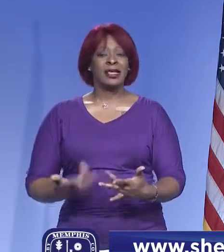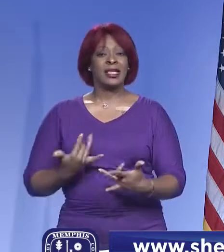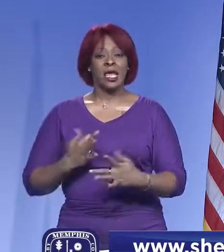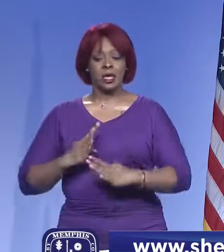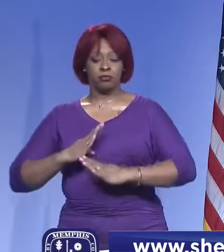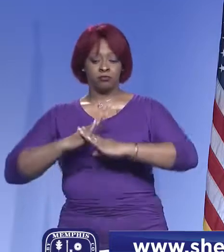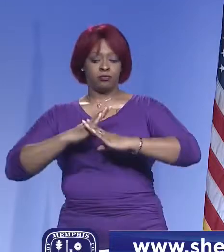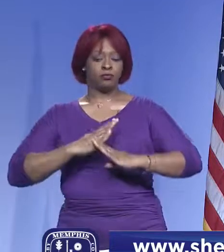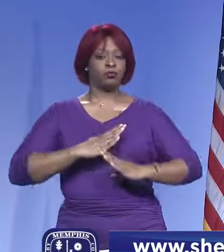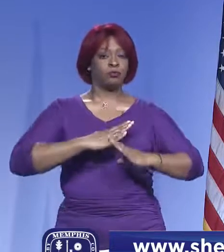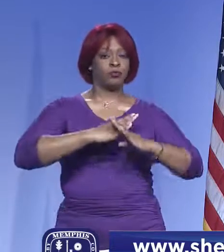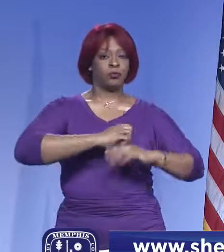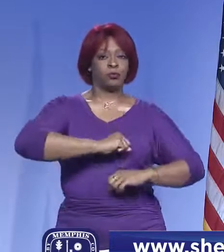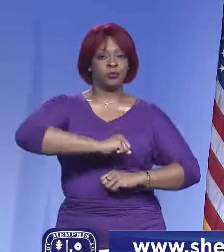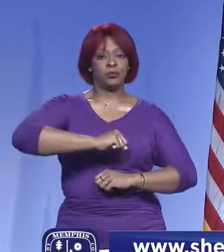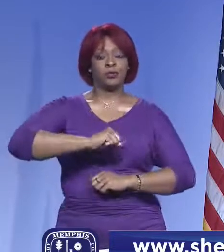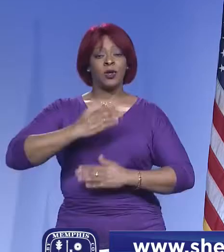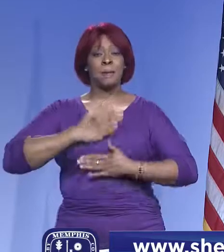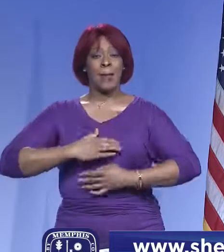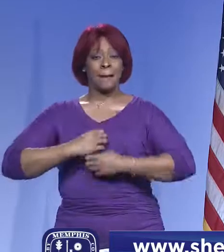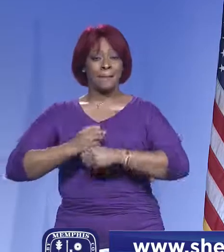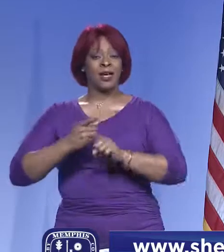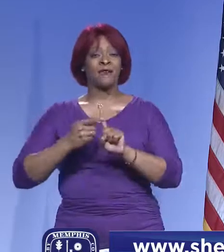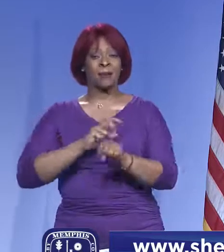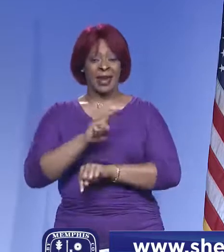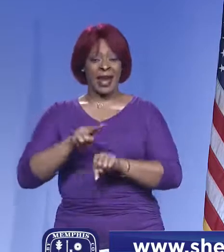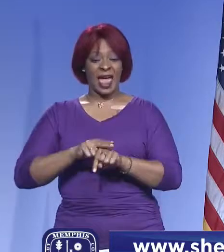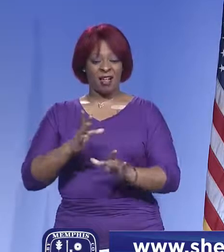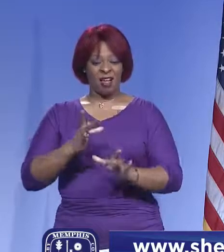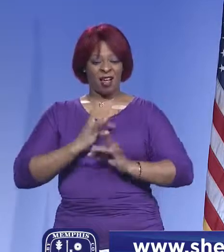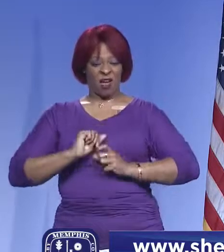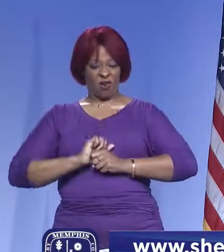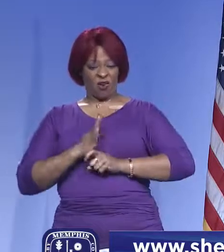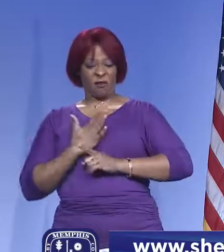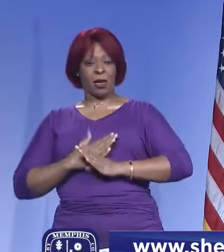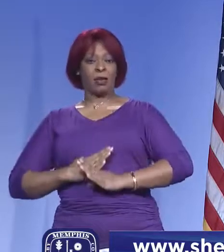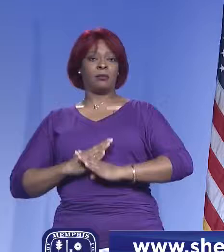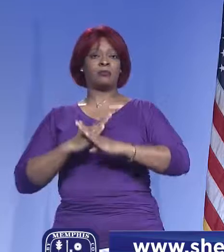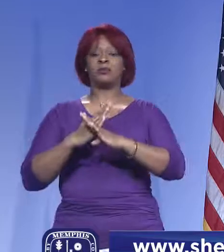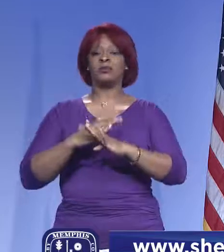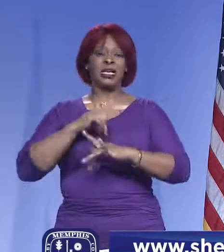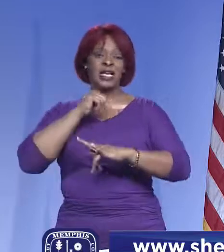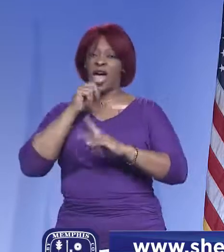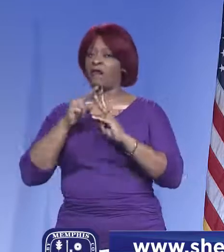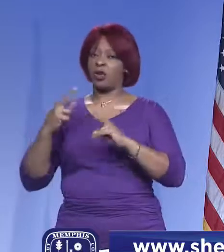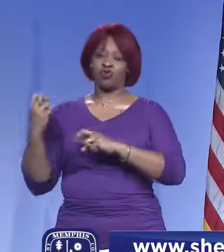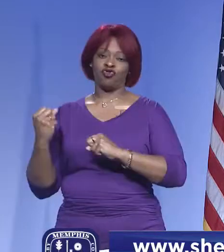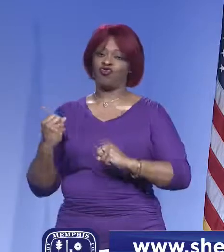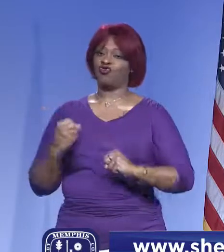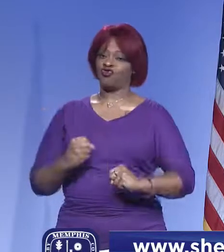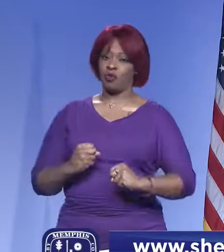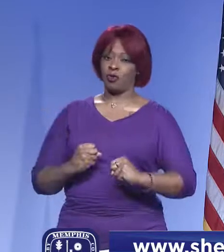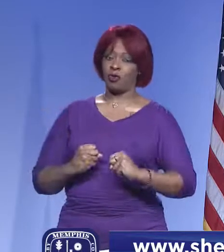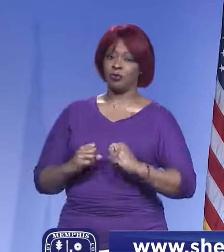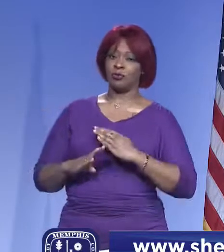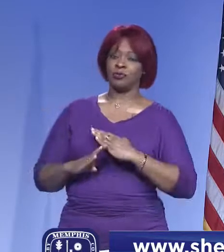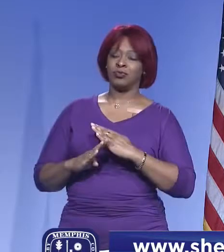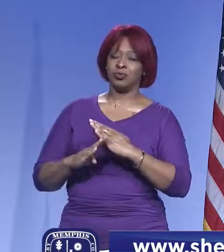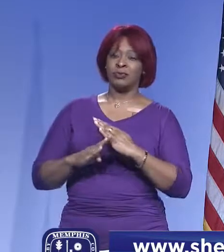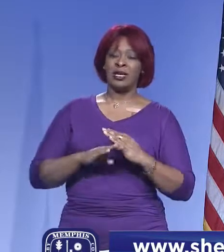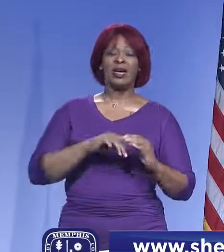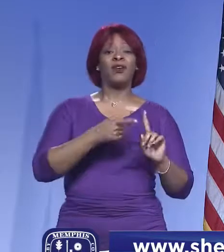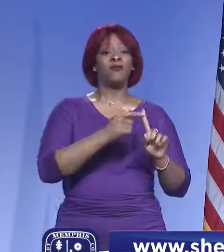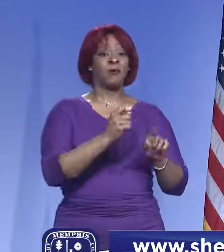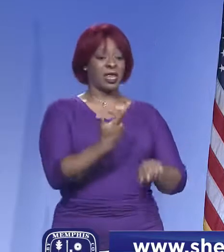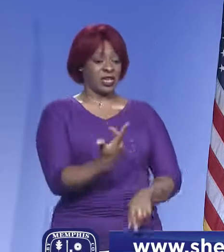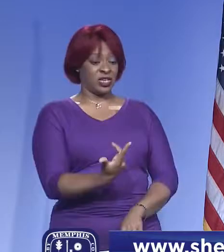immune response that your body generates from natural infection is not as strong as the immune